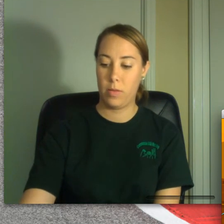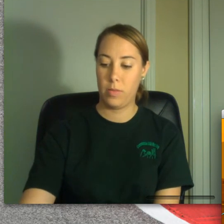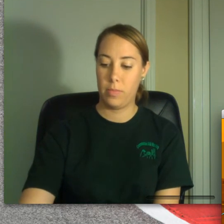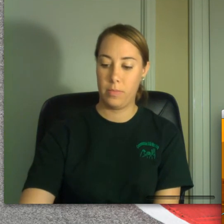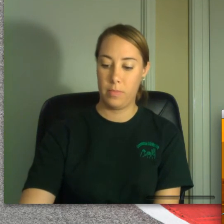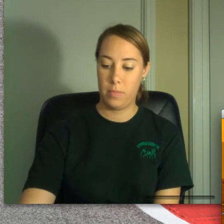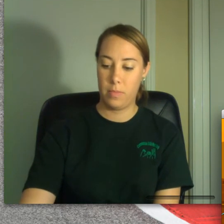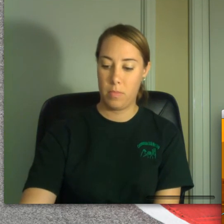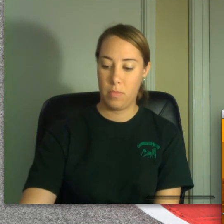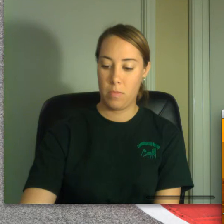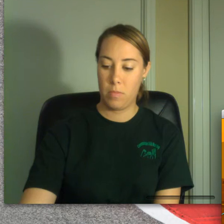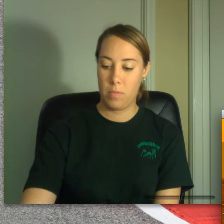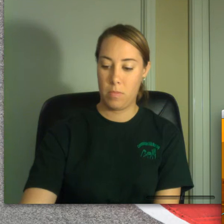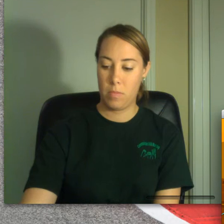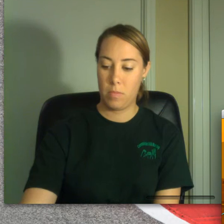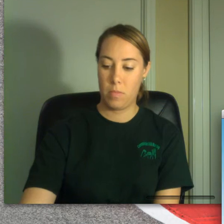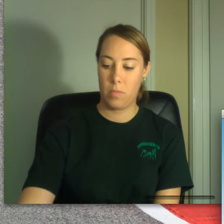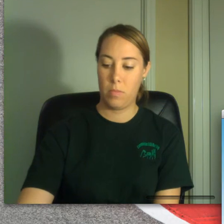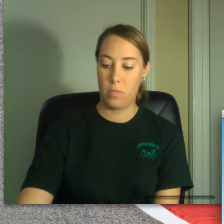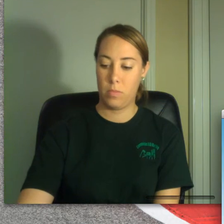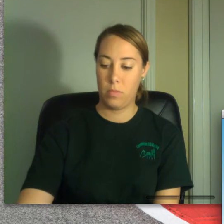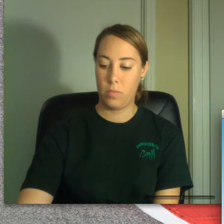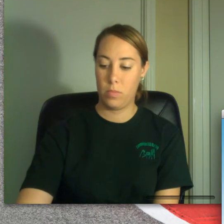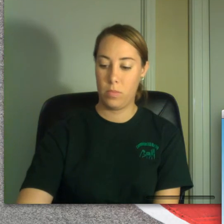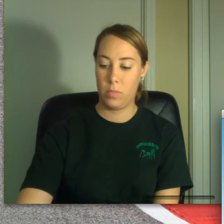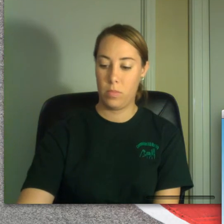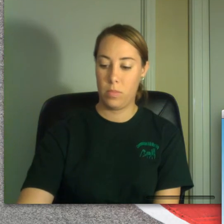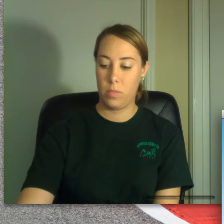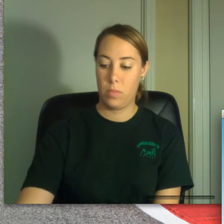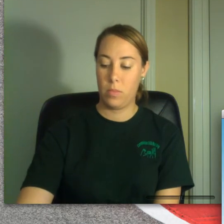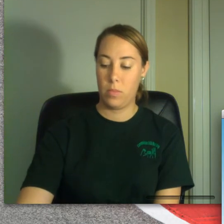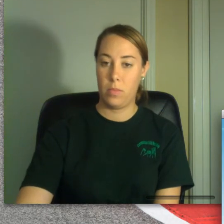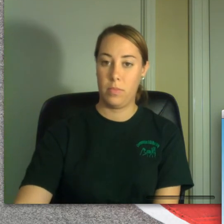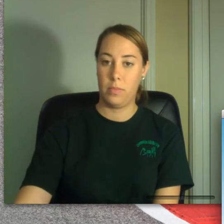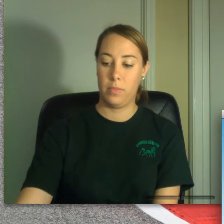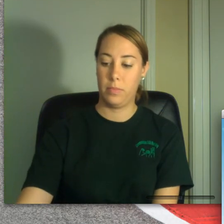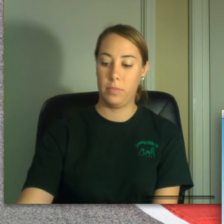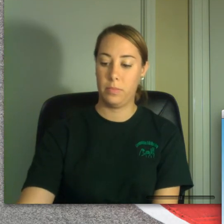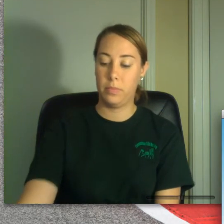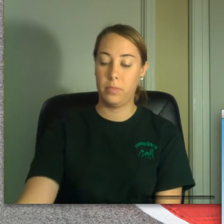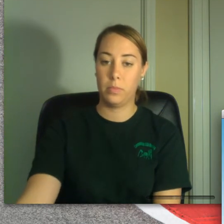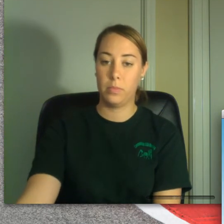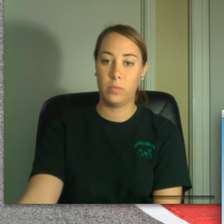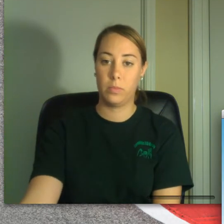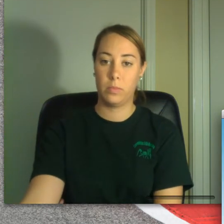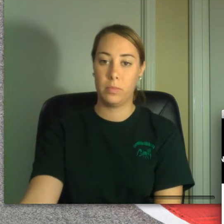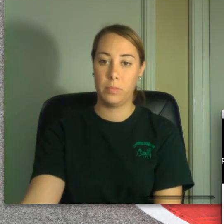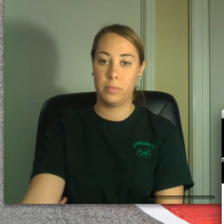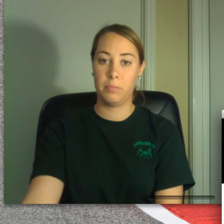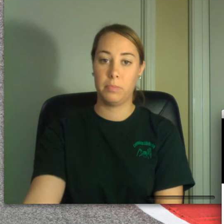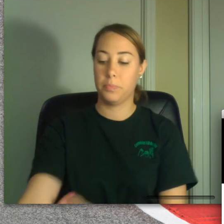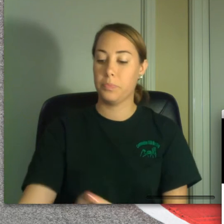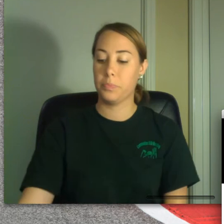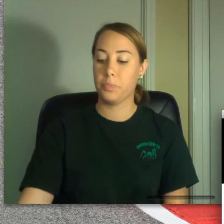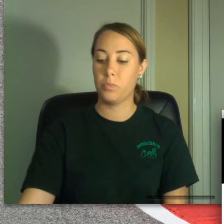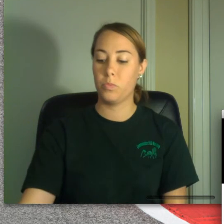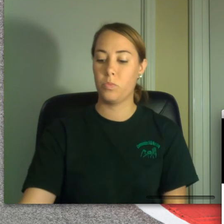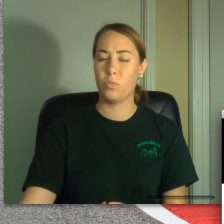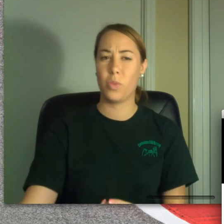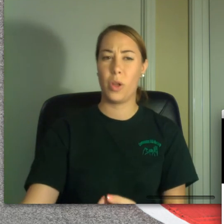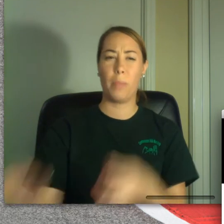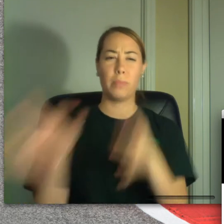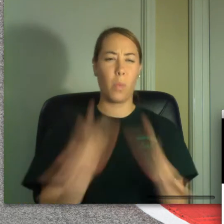of the plants. This extra glucose is used to perform photosynthesis when there is no sunlight.